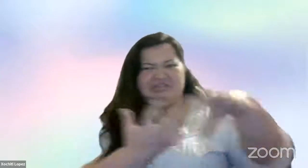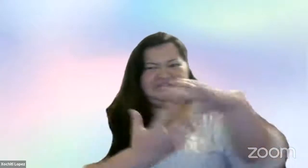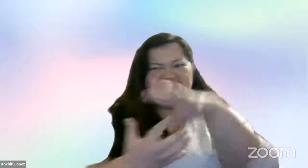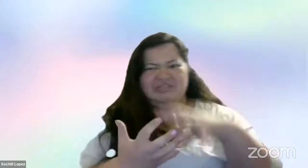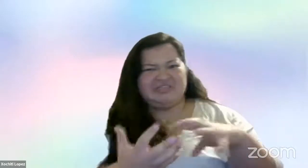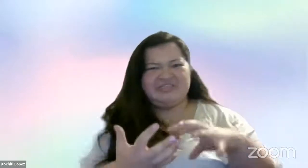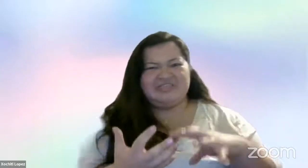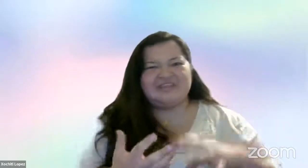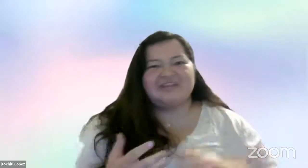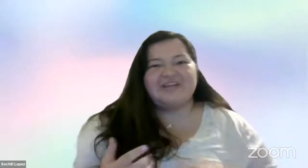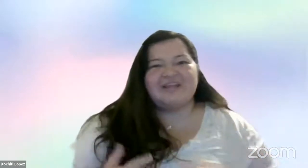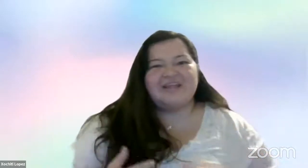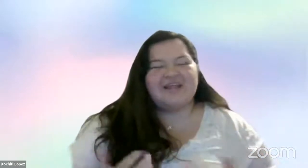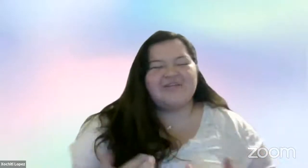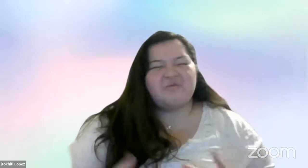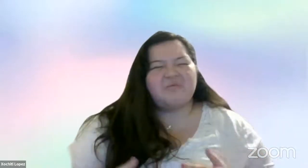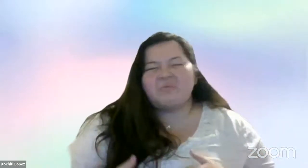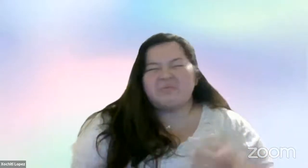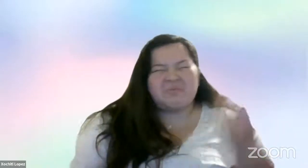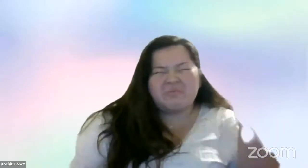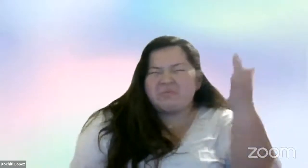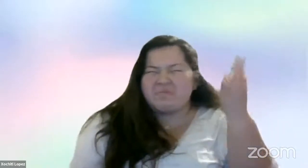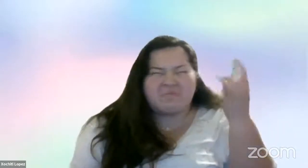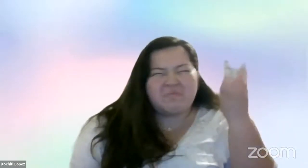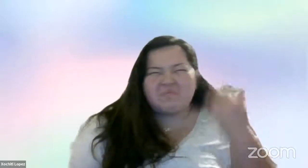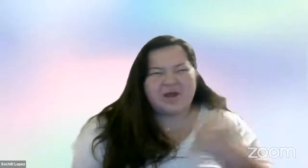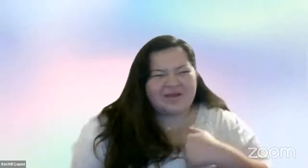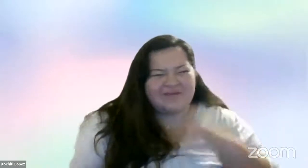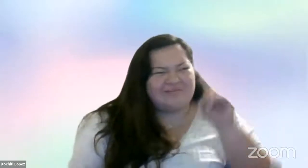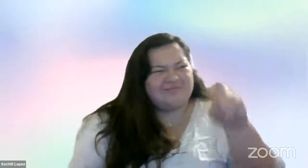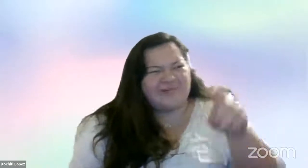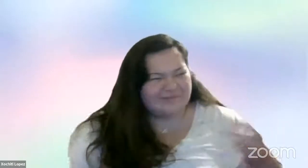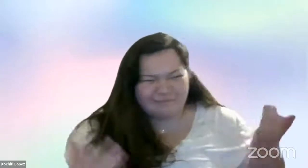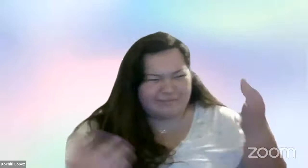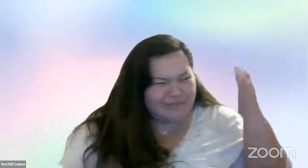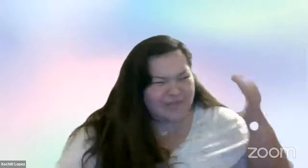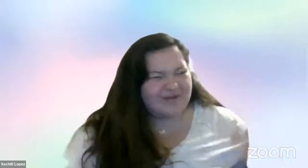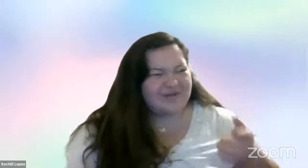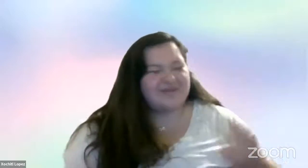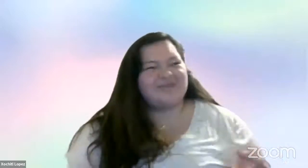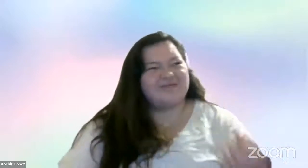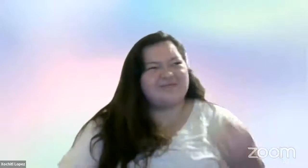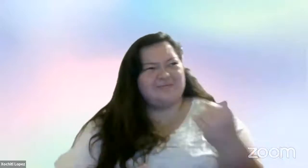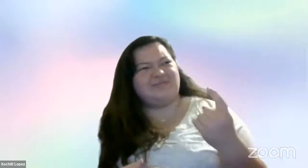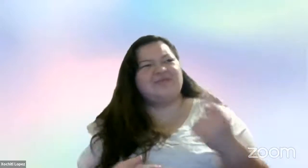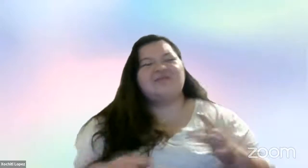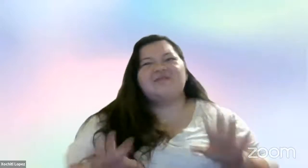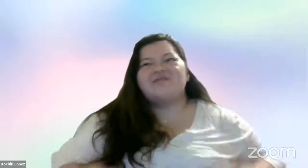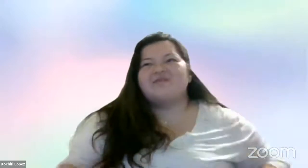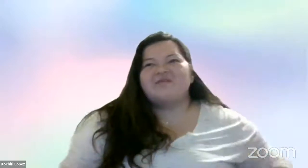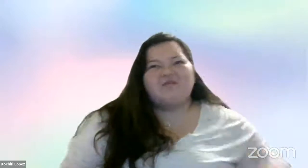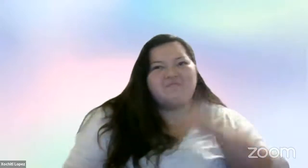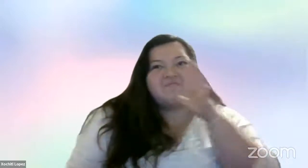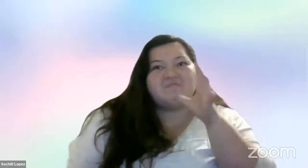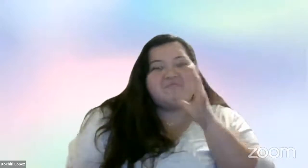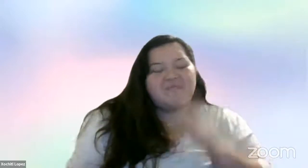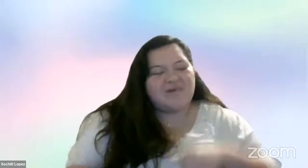and I'm confused and why is this happening? What's going, he comes to me with so many